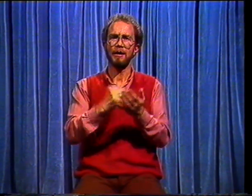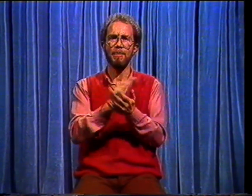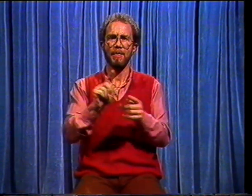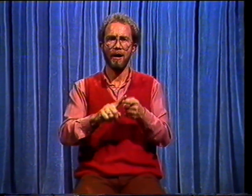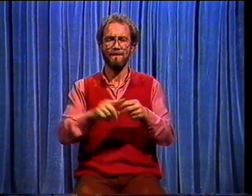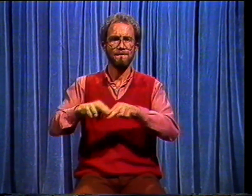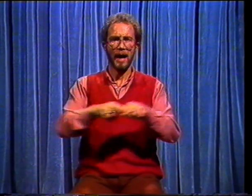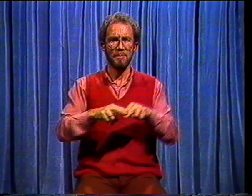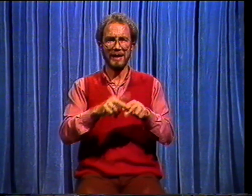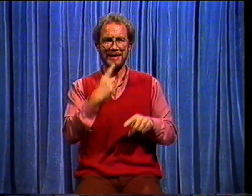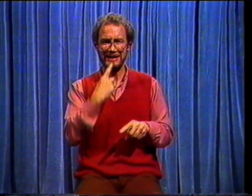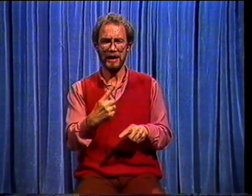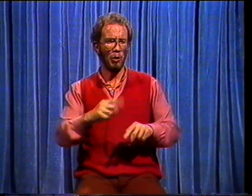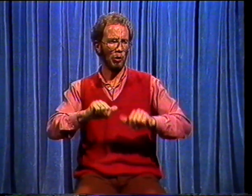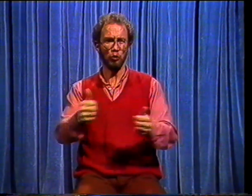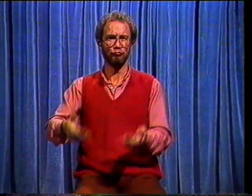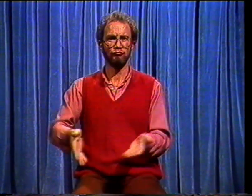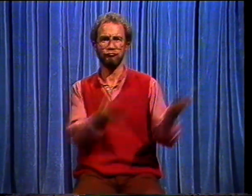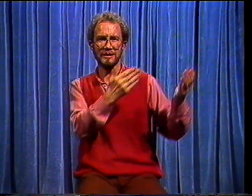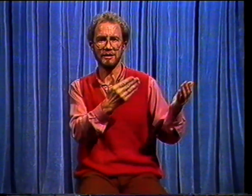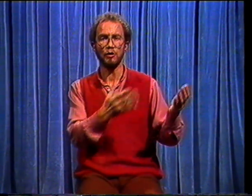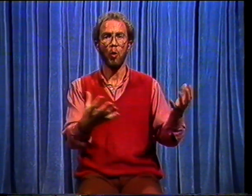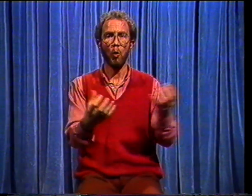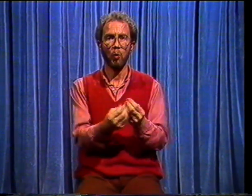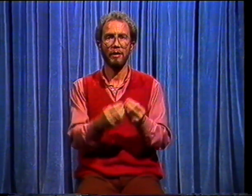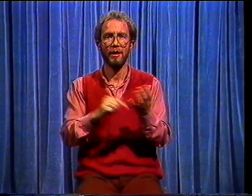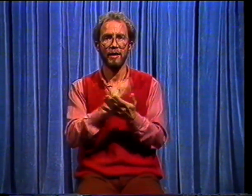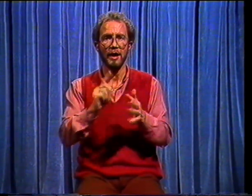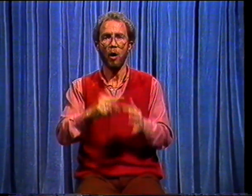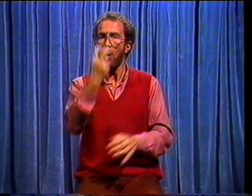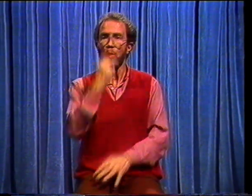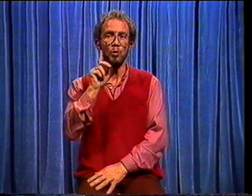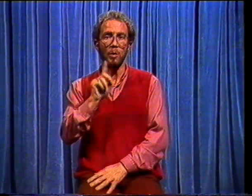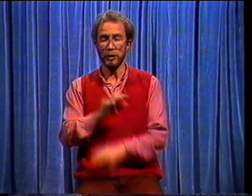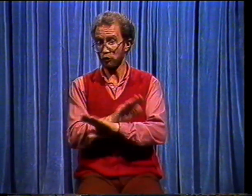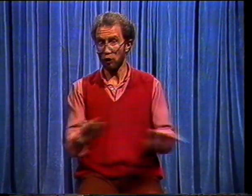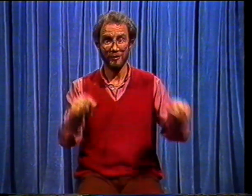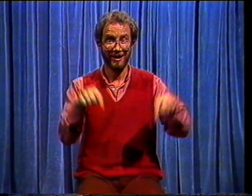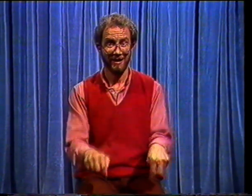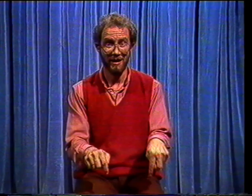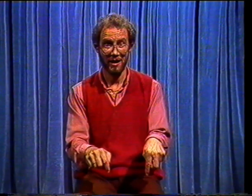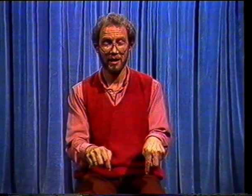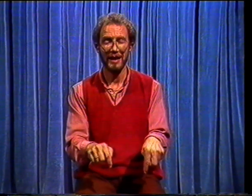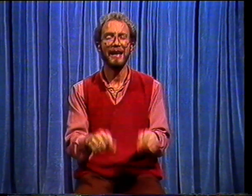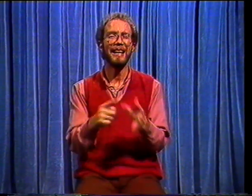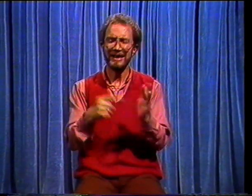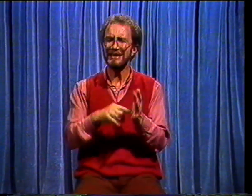"And the family said, 'Good riddance, with the old woman not here.